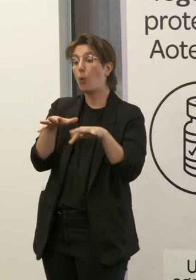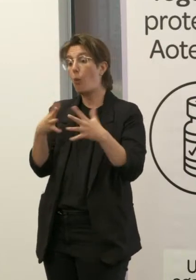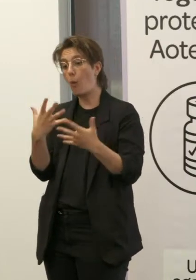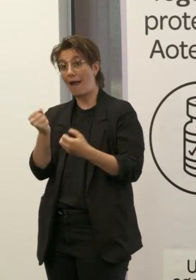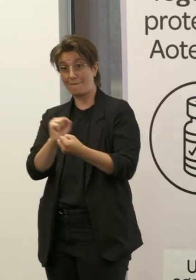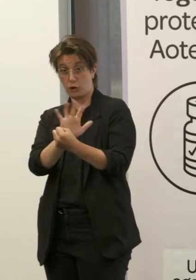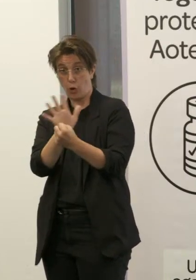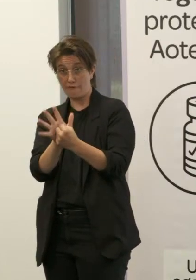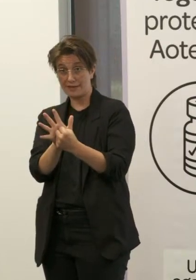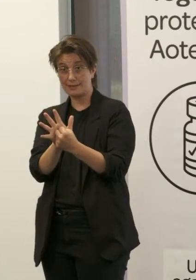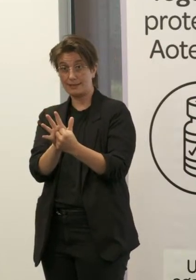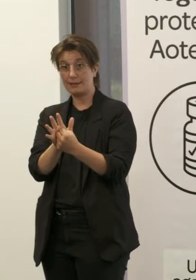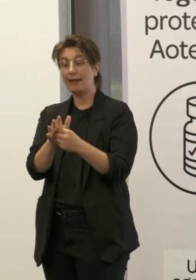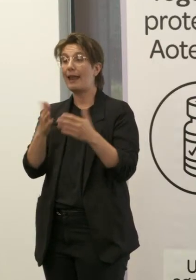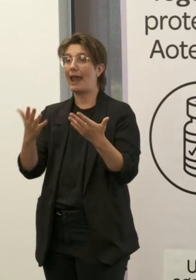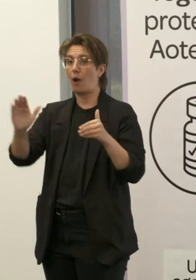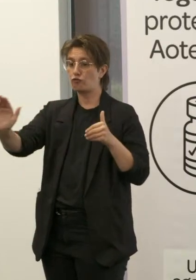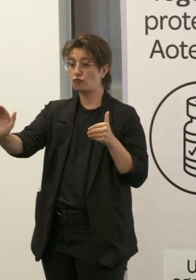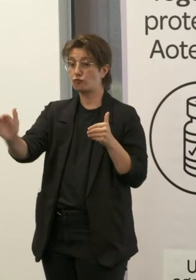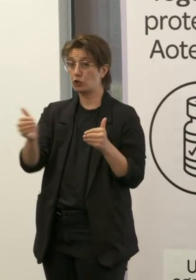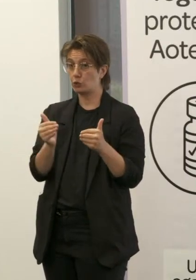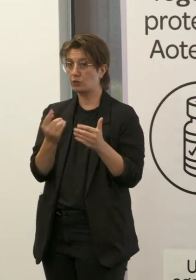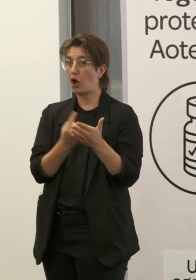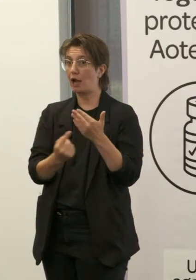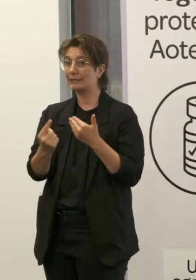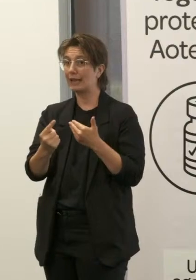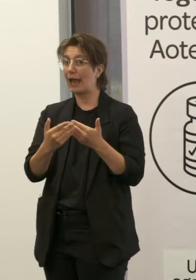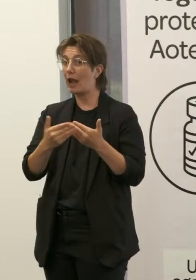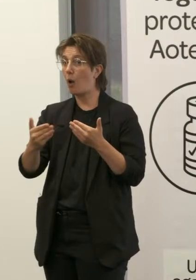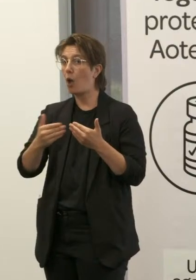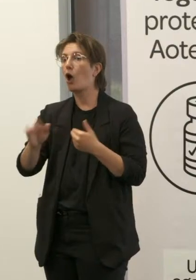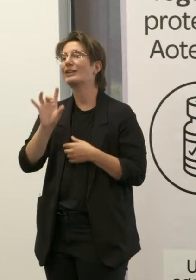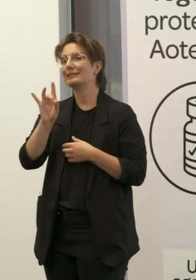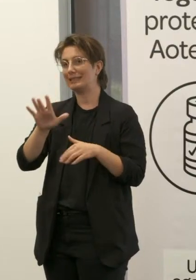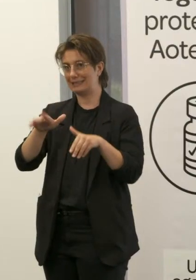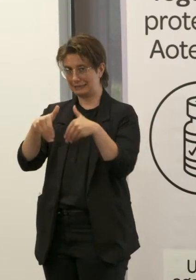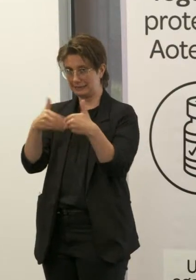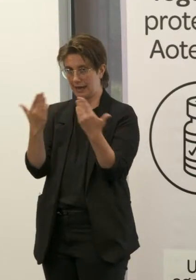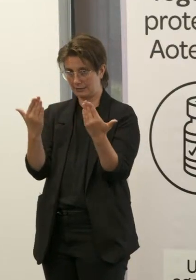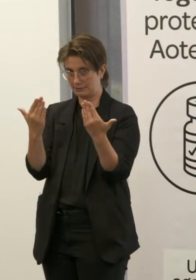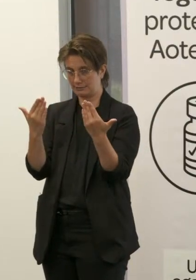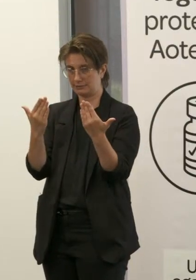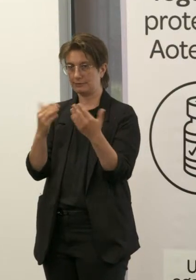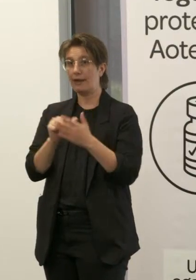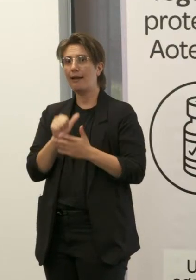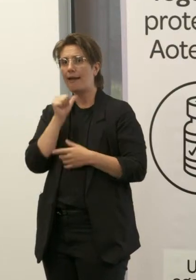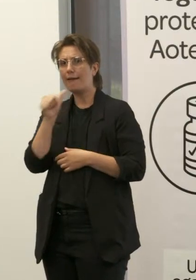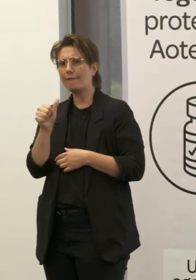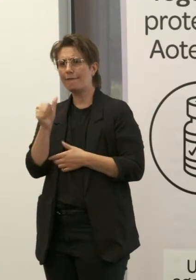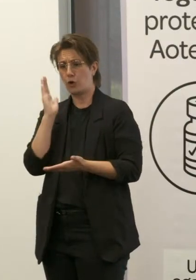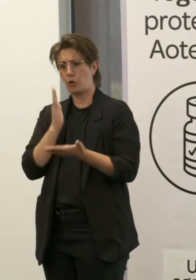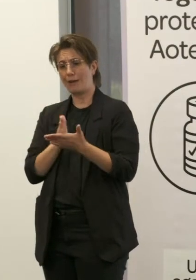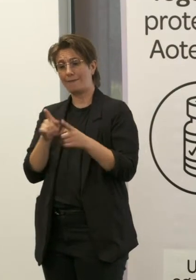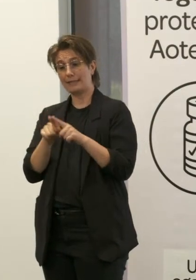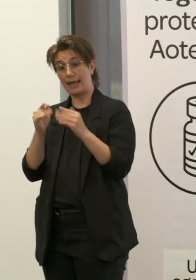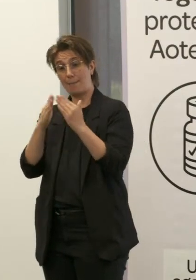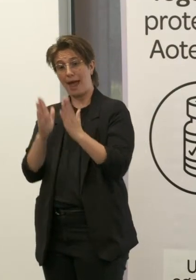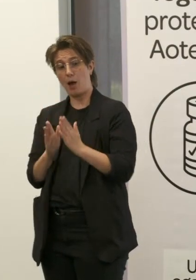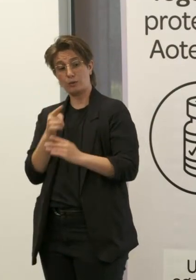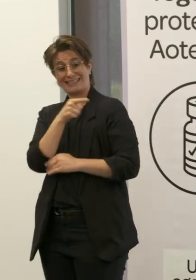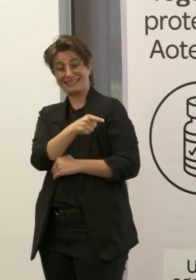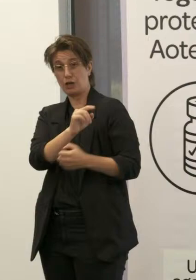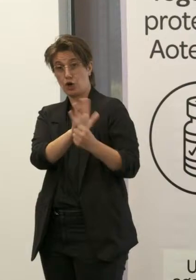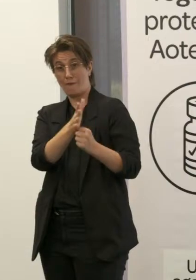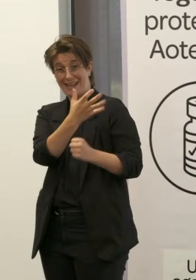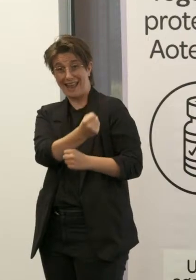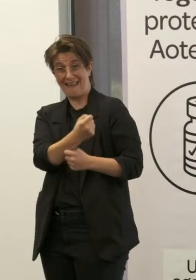as the case in their household returns a positive test. They will be asked to get a test on days 3 and 8, and if that's